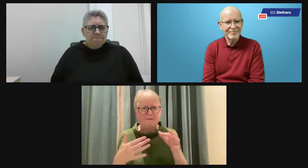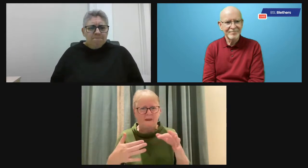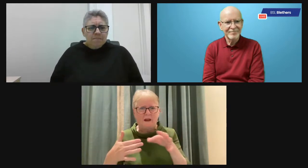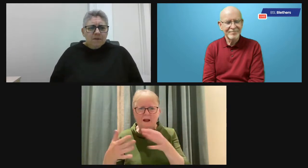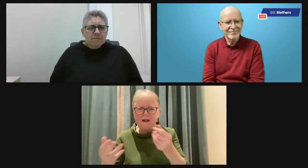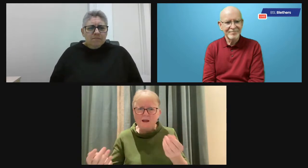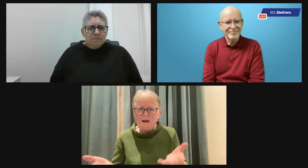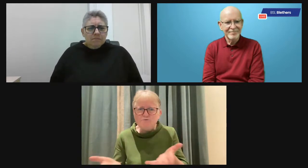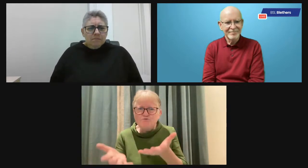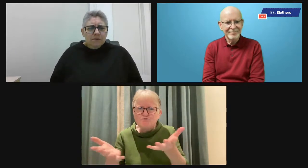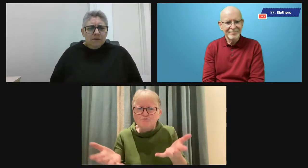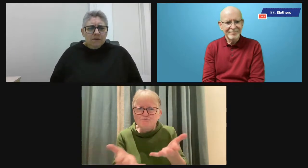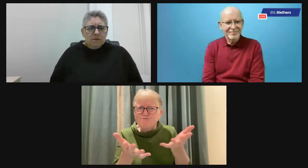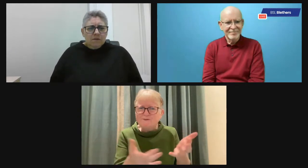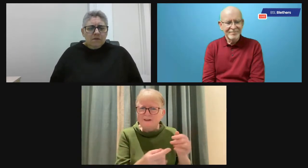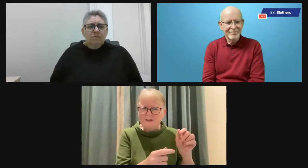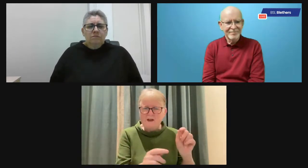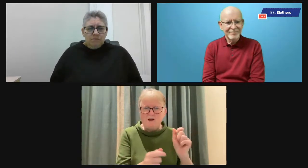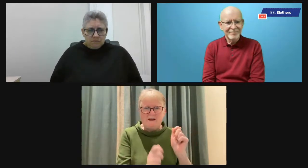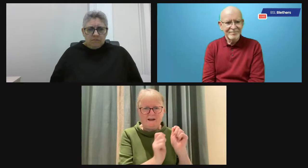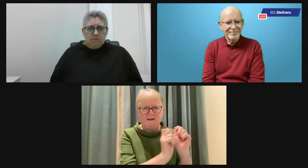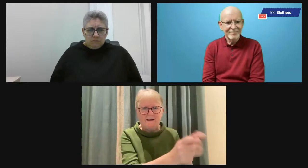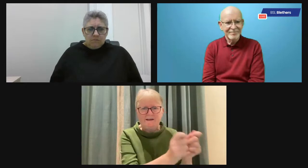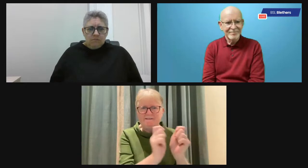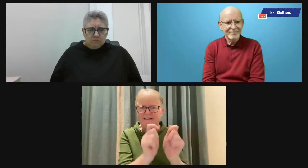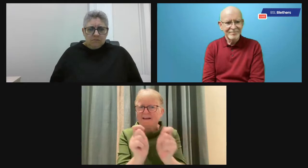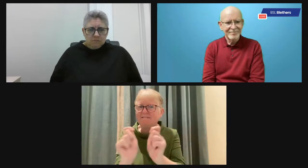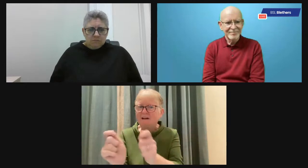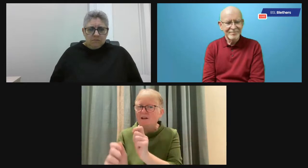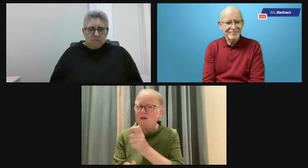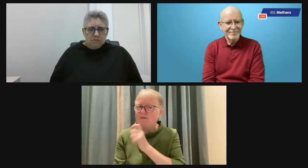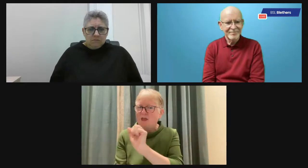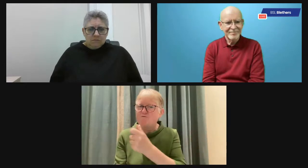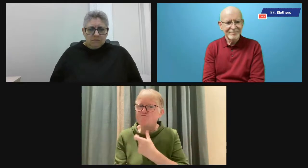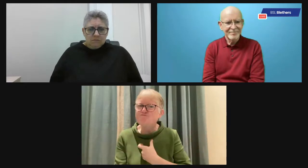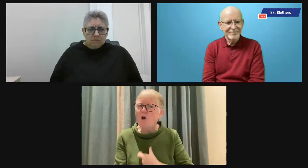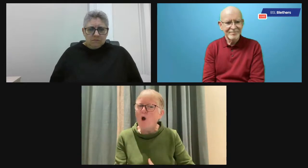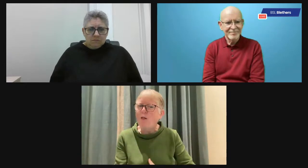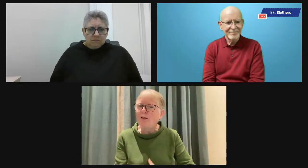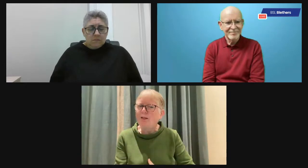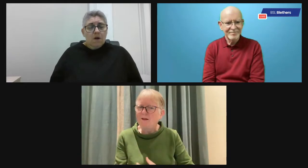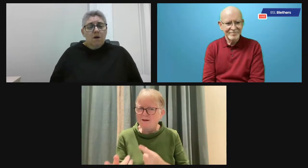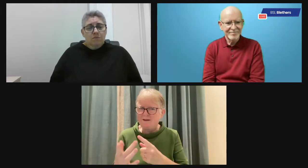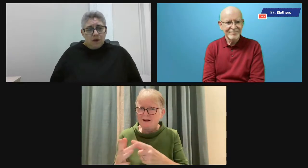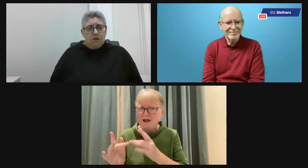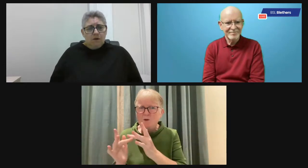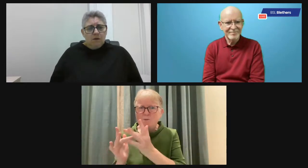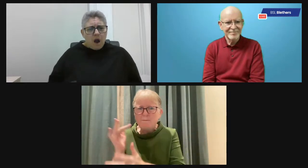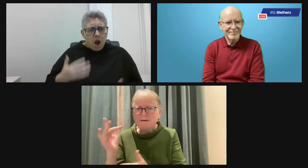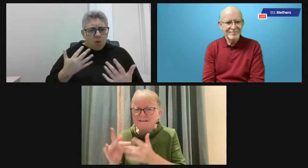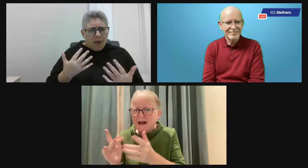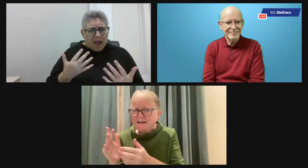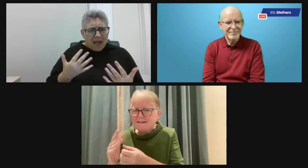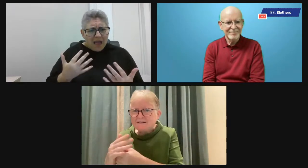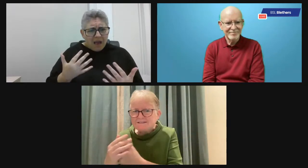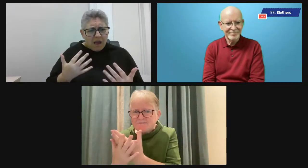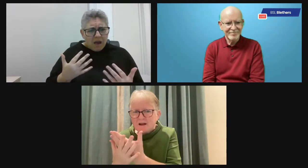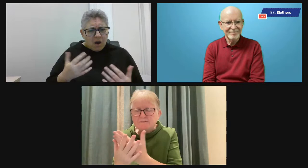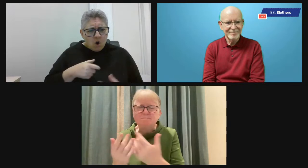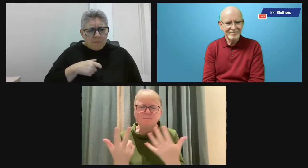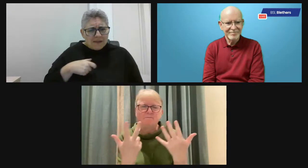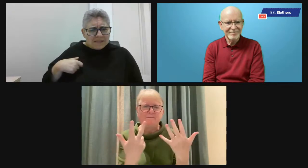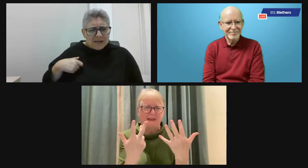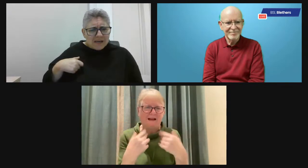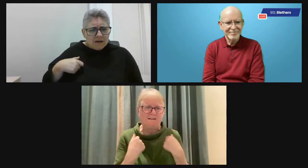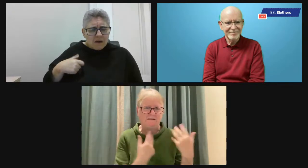chair, can you tell us a wee bit more about that? Yes, I'm really encouraging other people and giving out roles